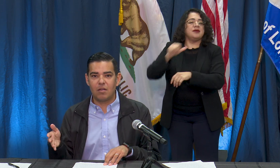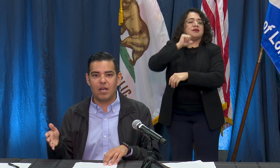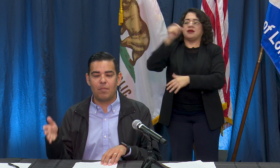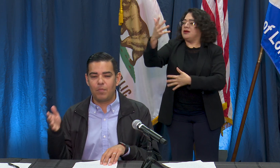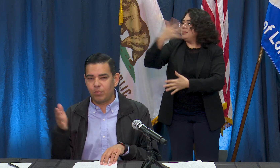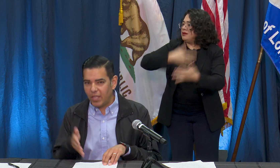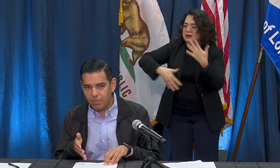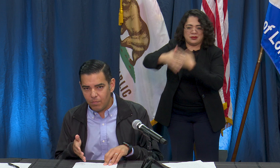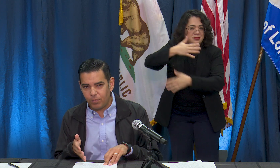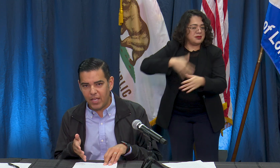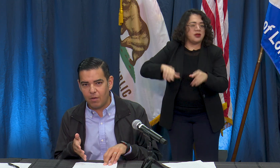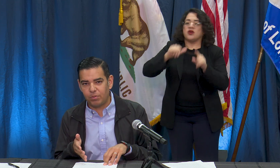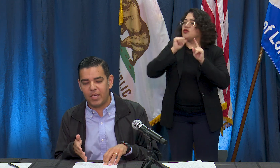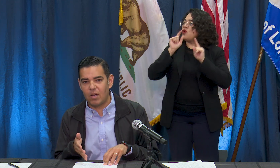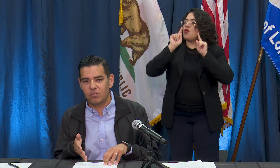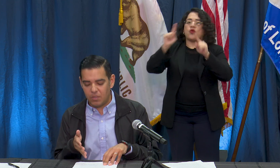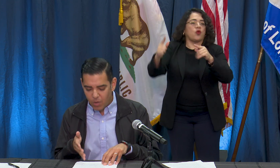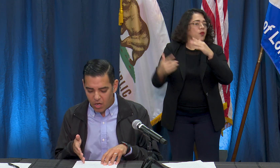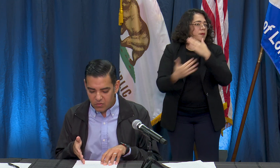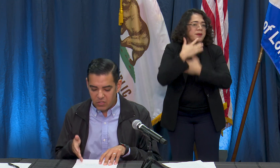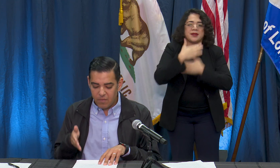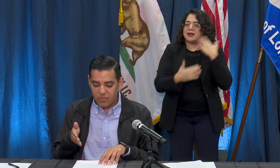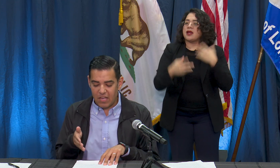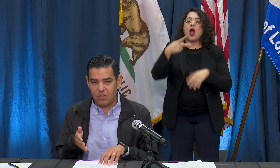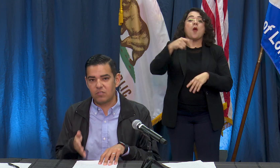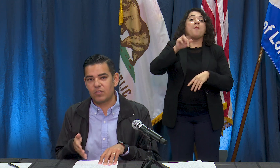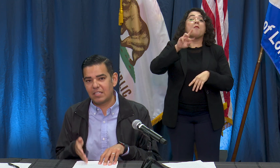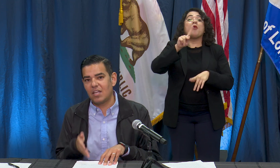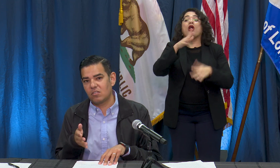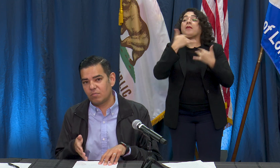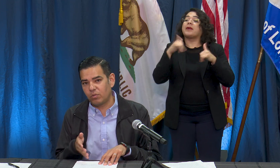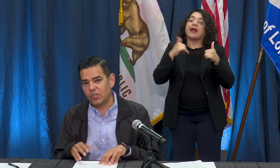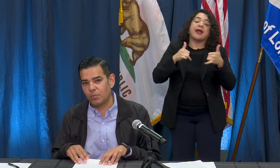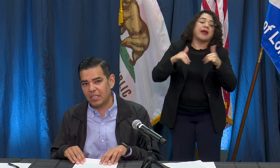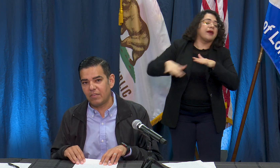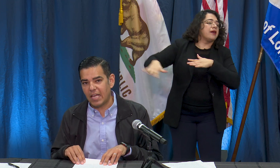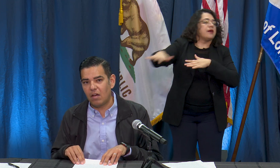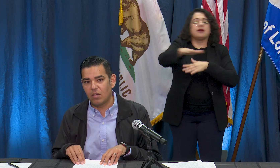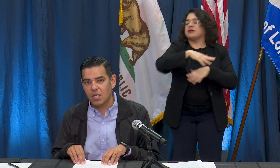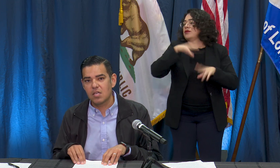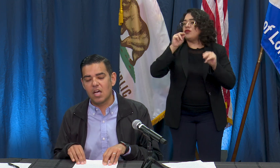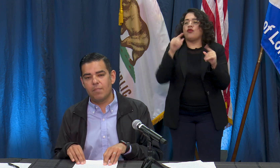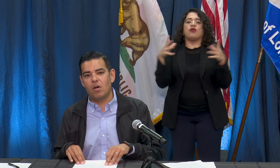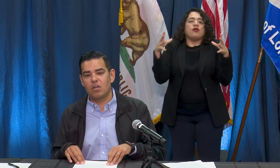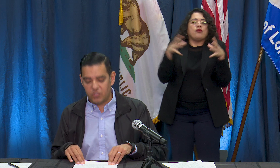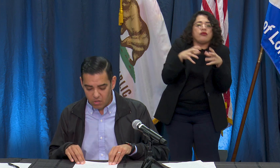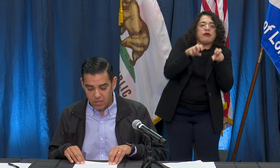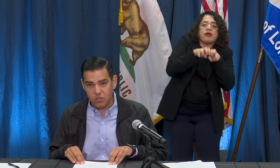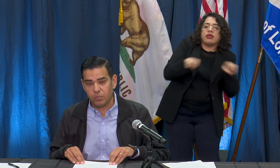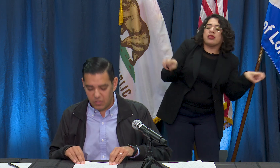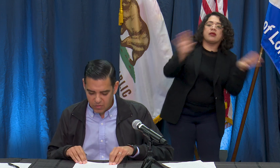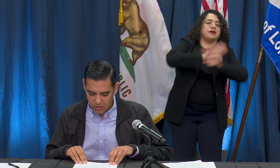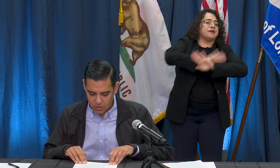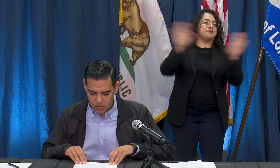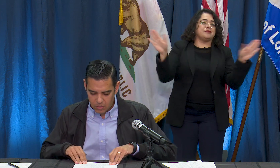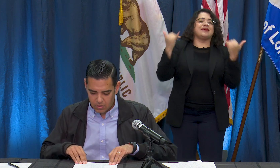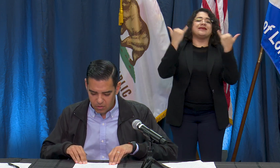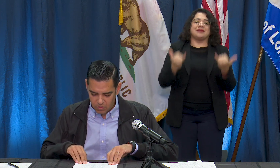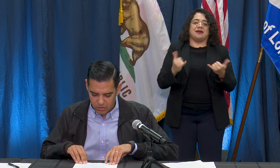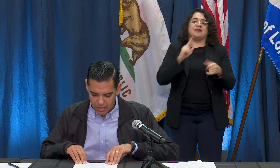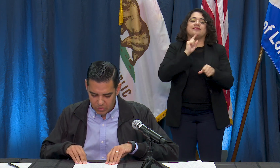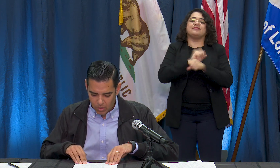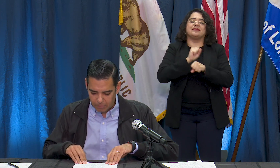and not playing on playgrounds in the parks. And these citations the police will be giving out are serious. So please take